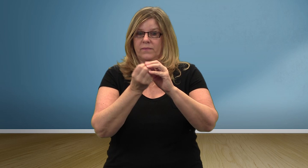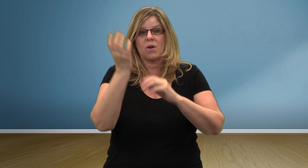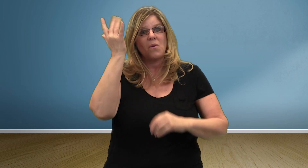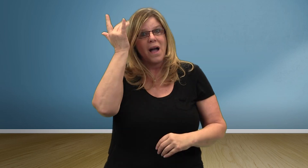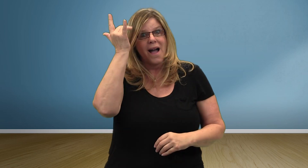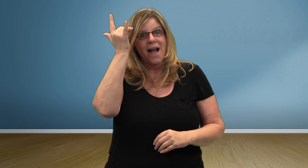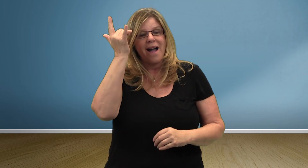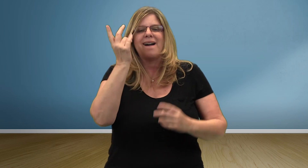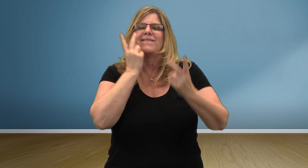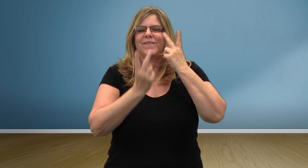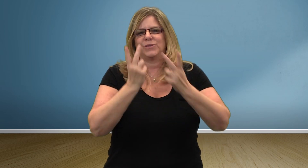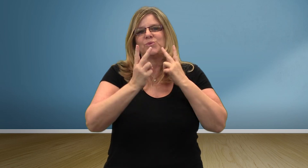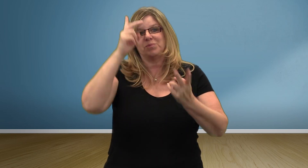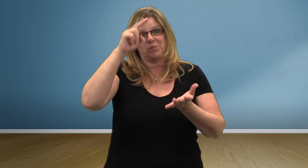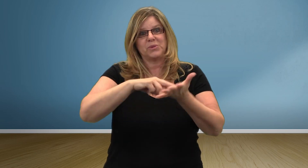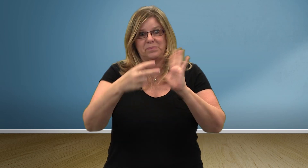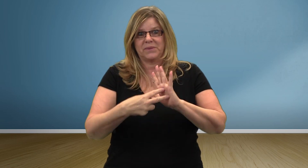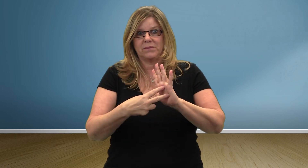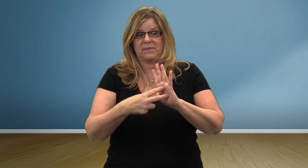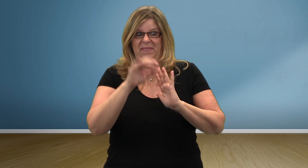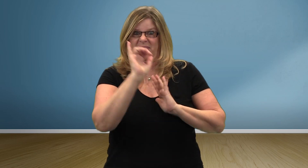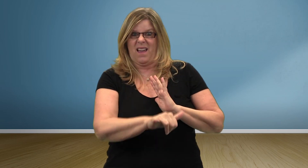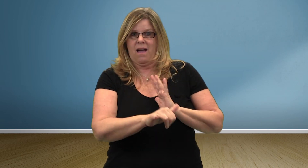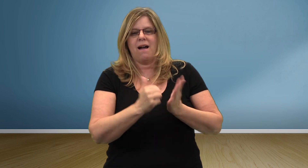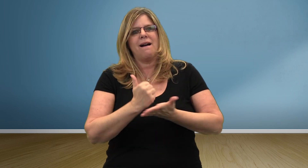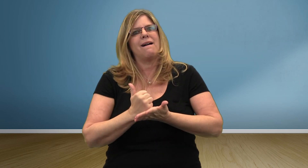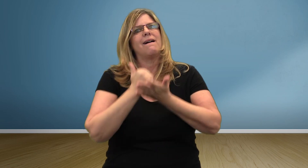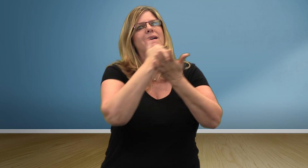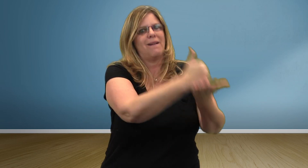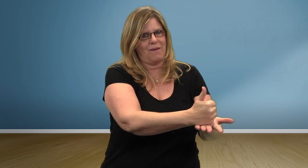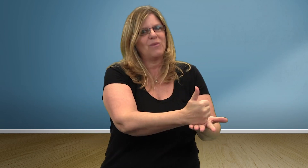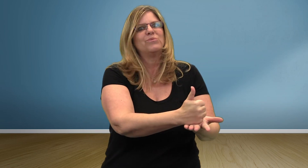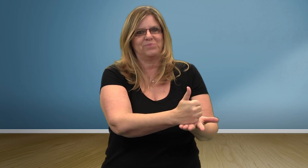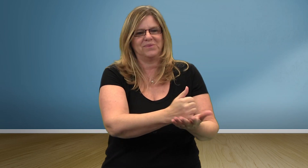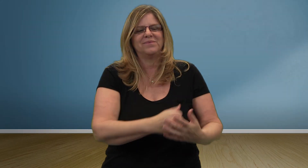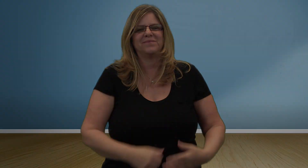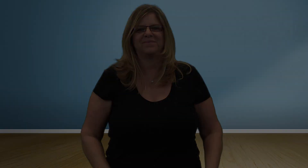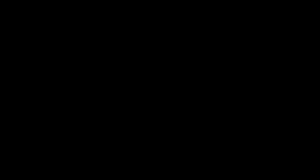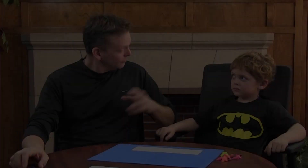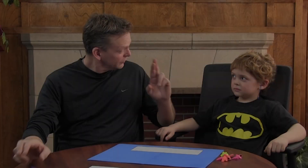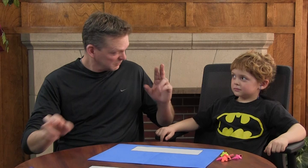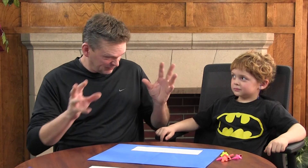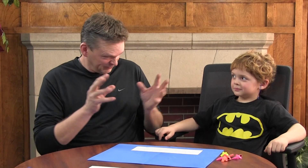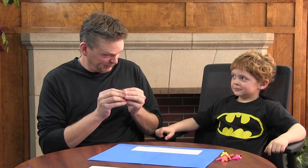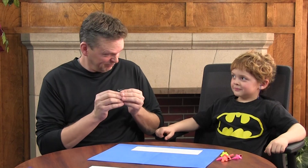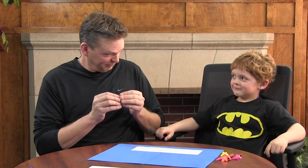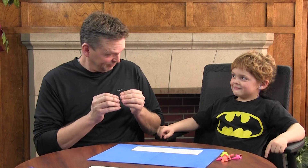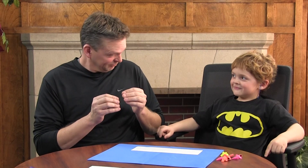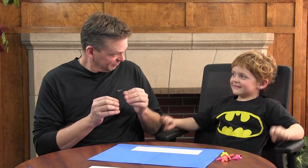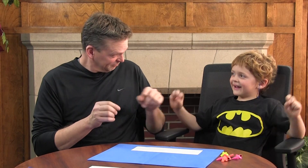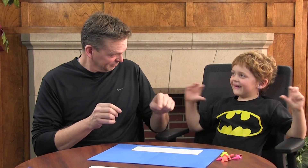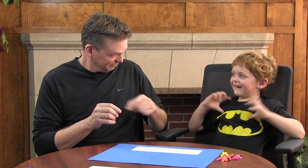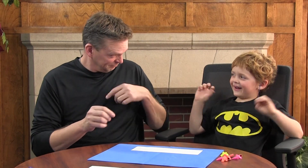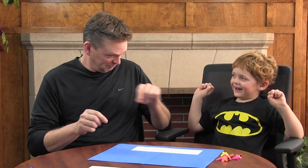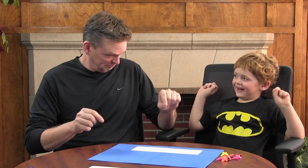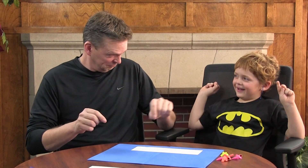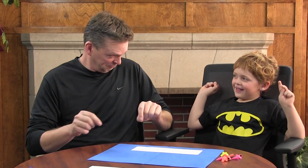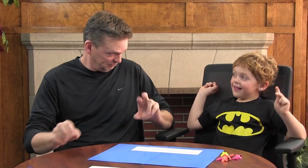because that makes it more visual which really helps him. Let's do some addition. I'll write it down.